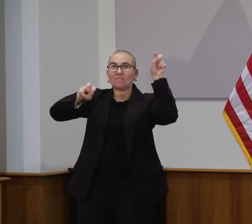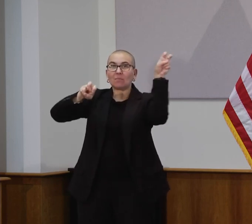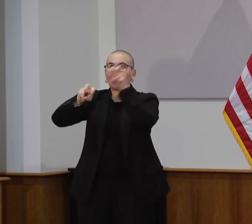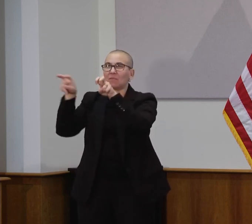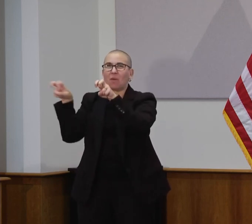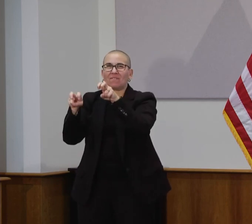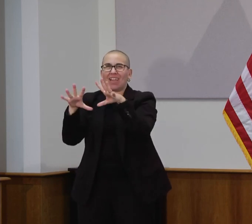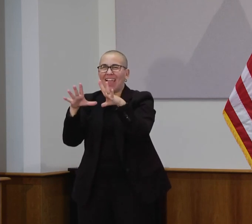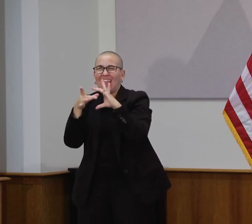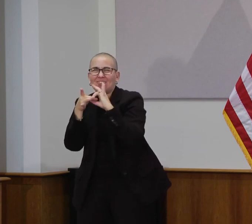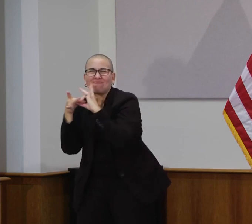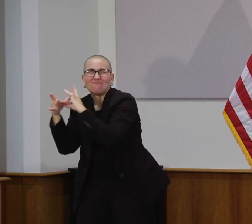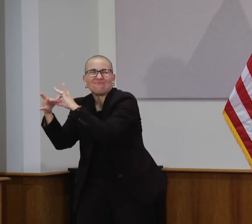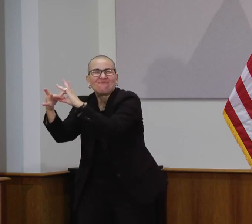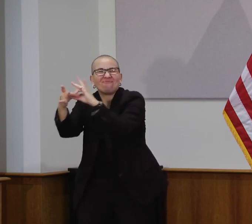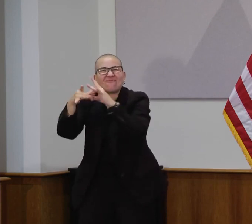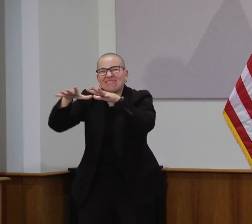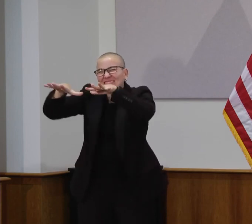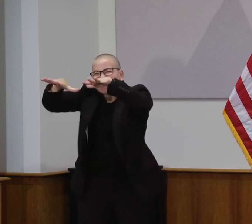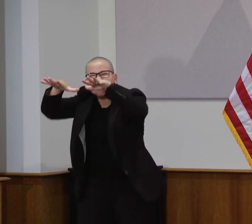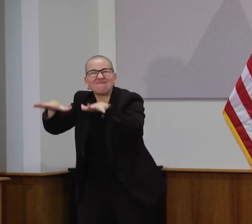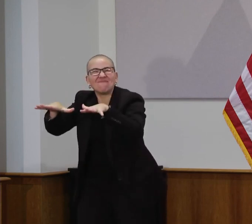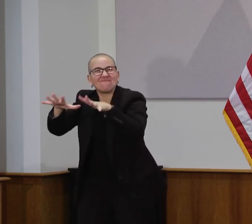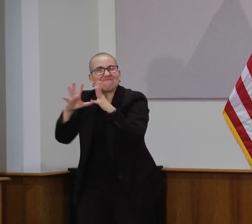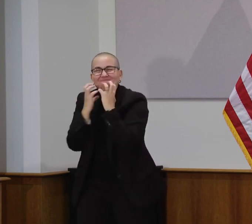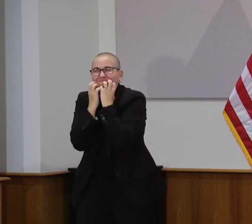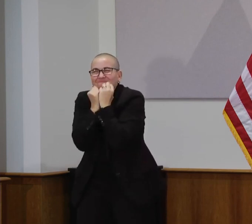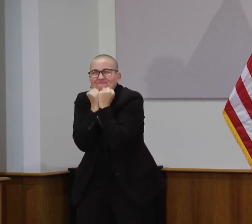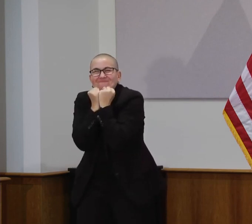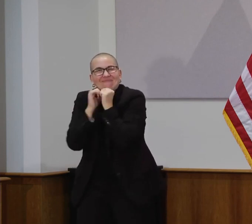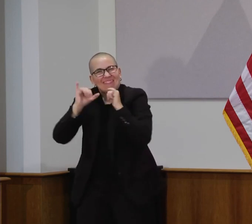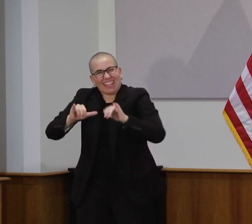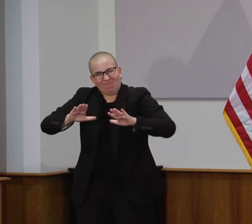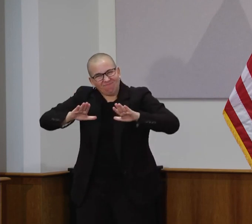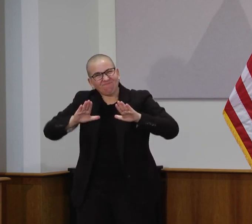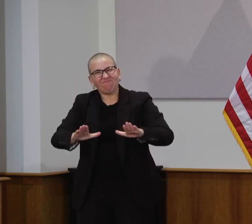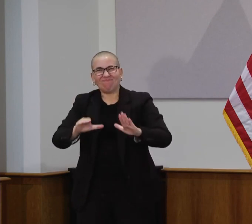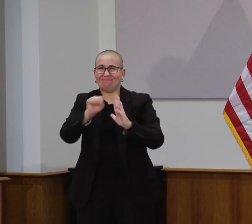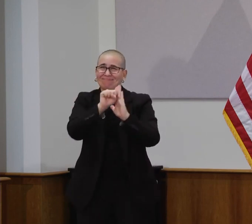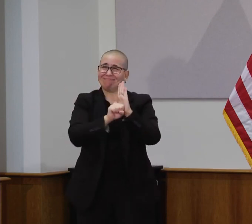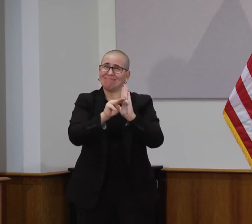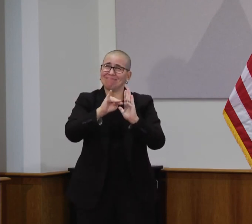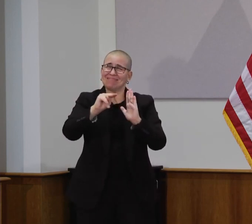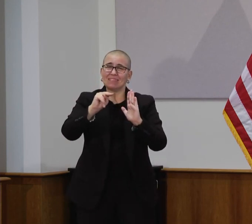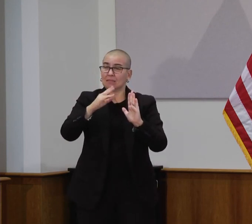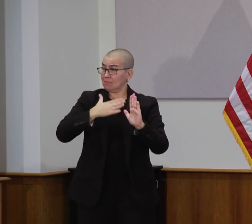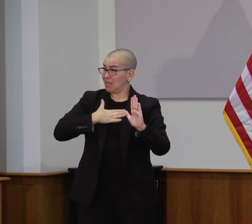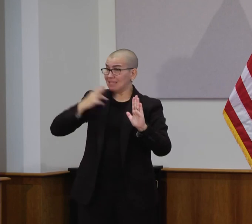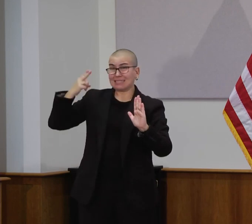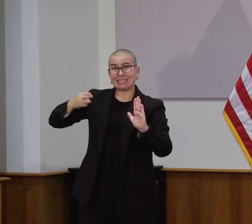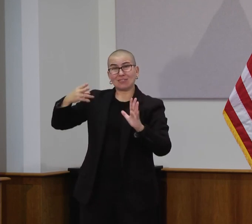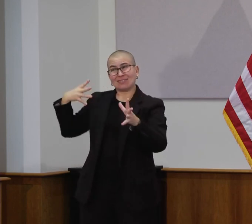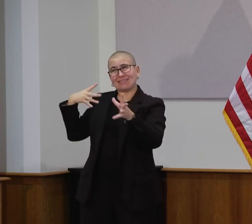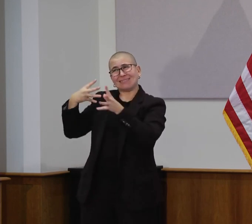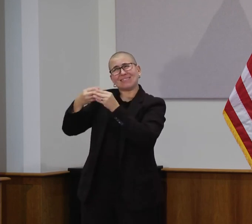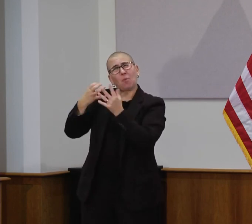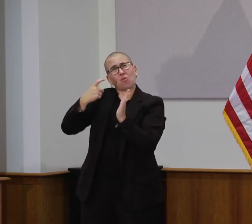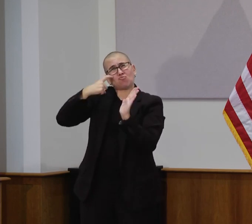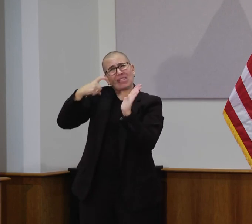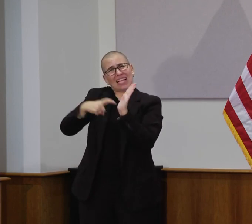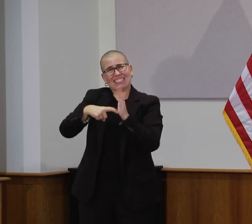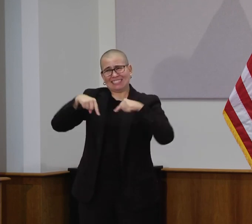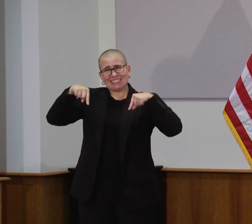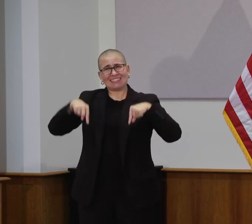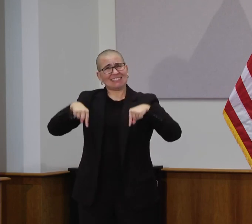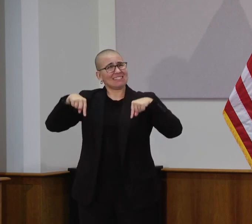strong. And I tell you this story, not necessarily because I think you care about my history, but what I recognize is we're in a place in this country